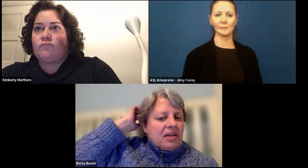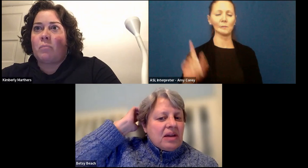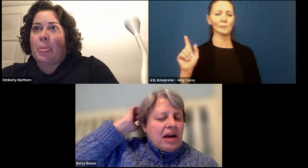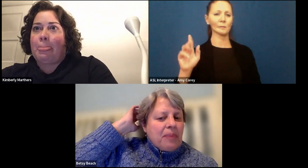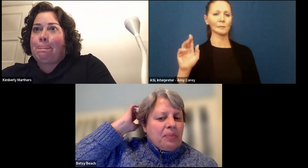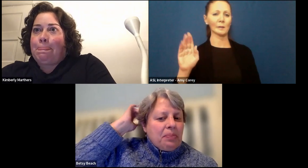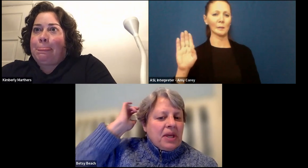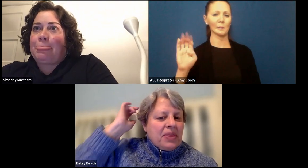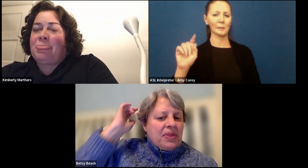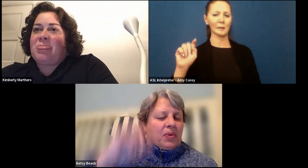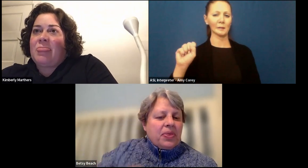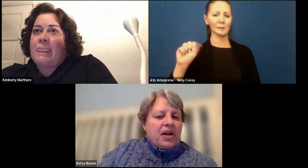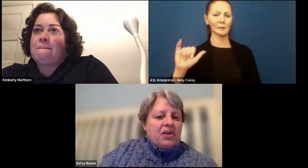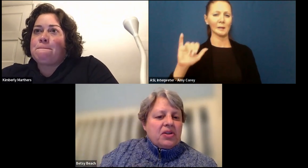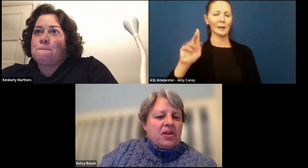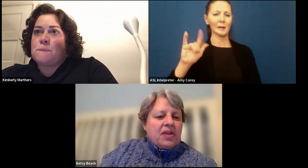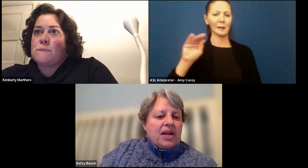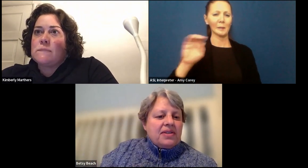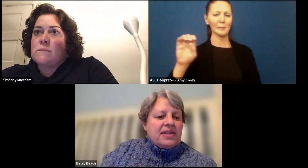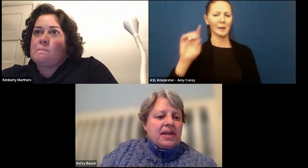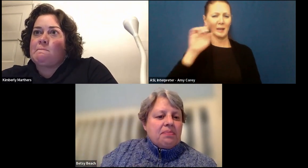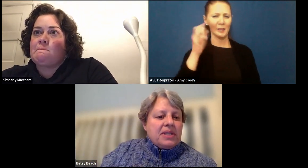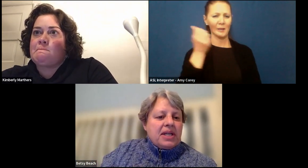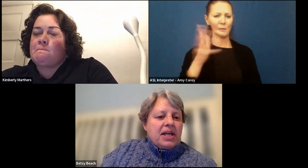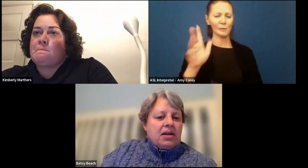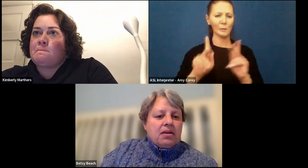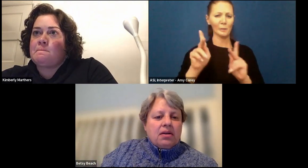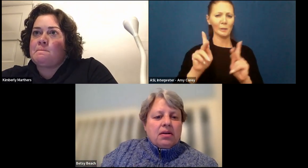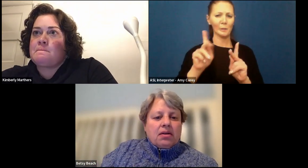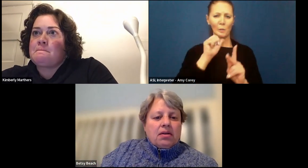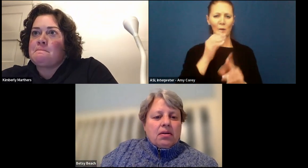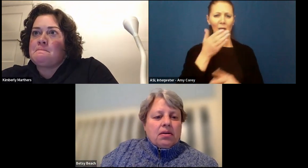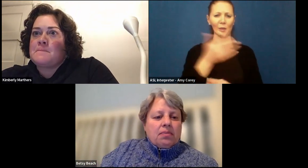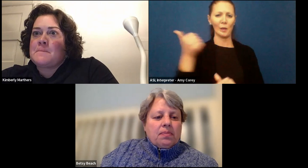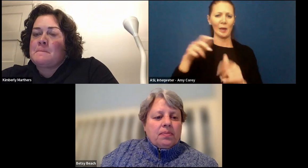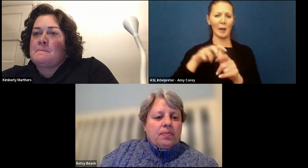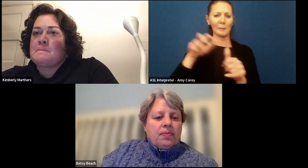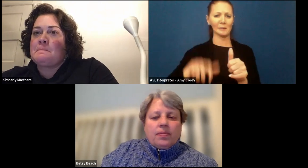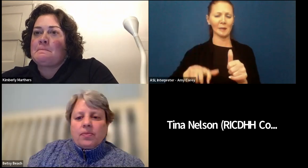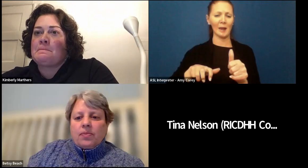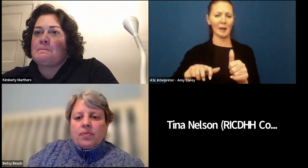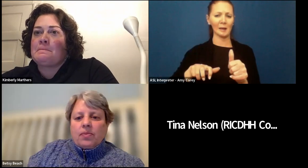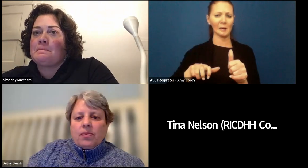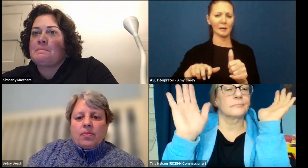Kimmy, a couple people I think weren't there. Did they abstain?